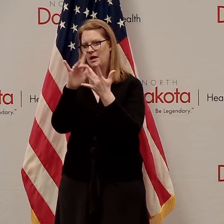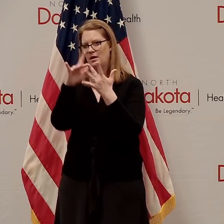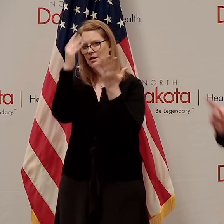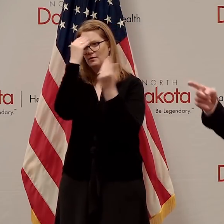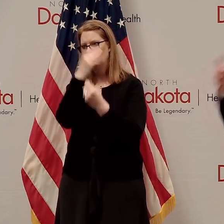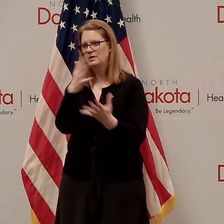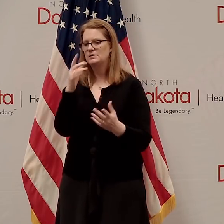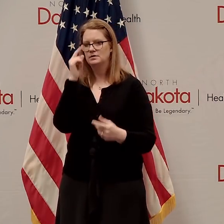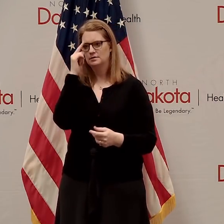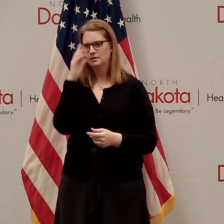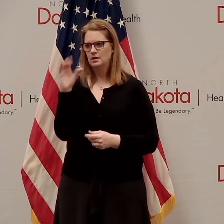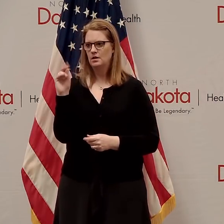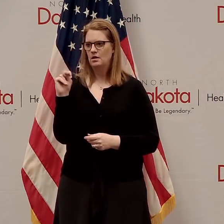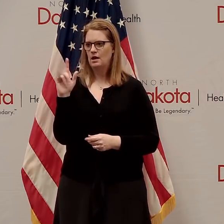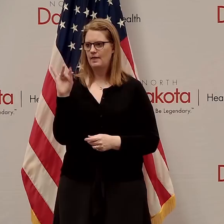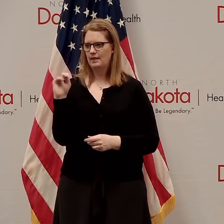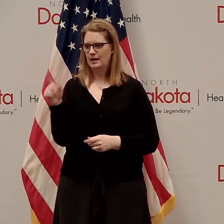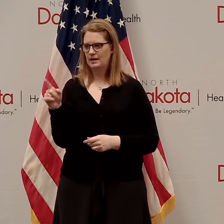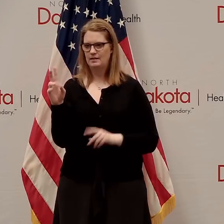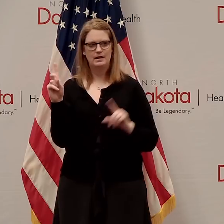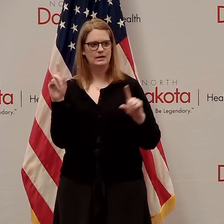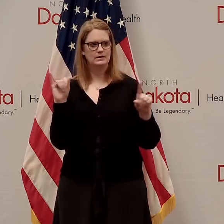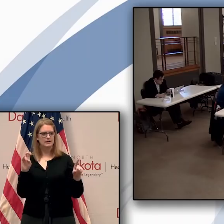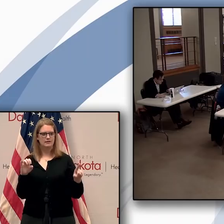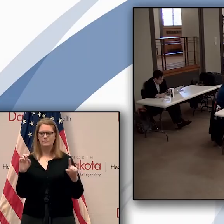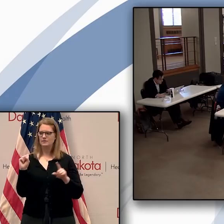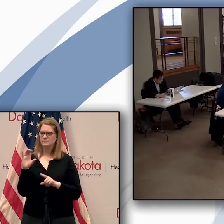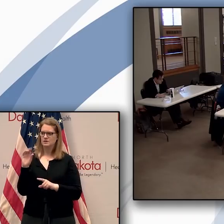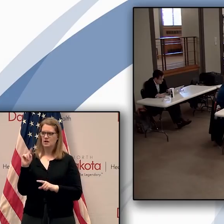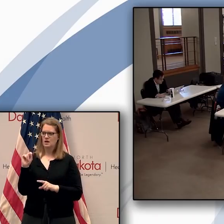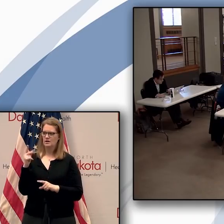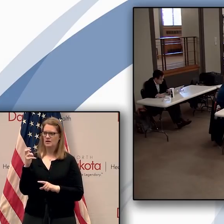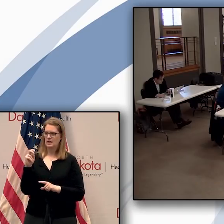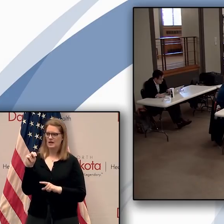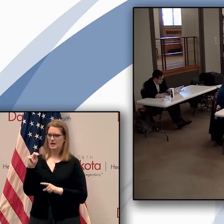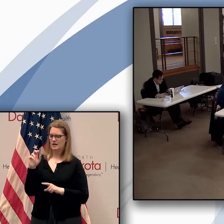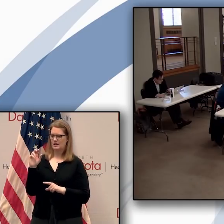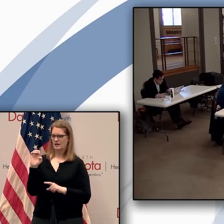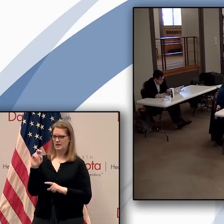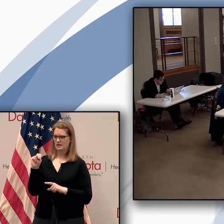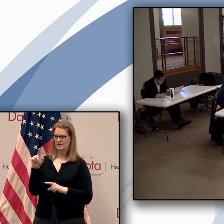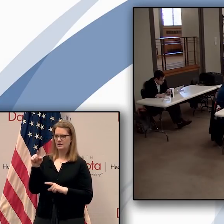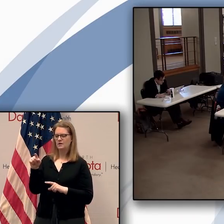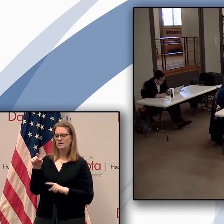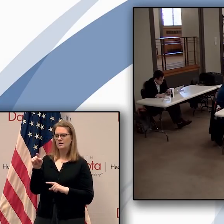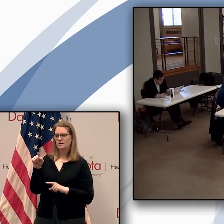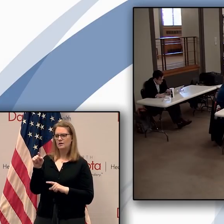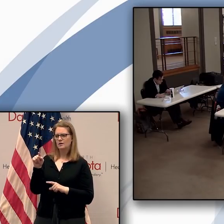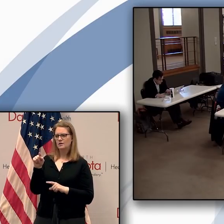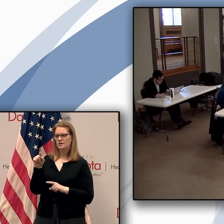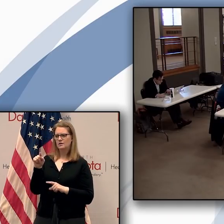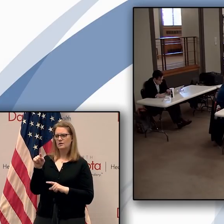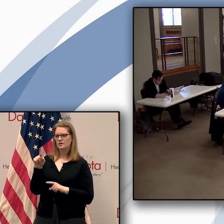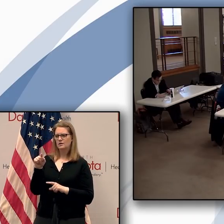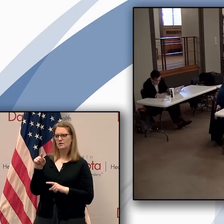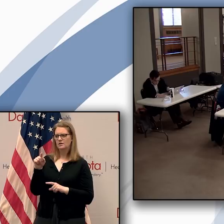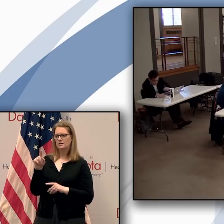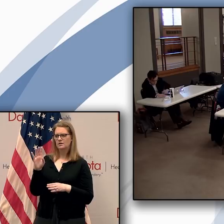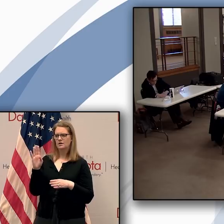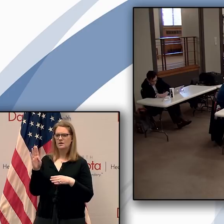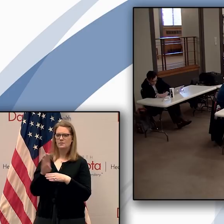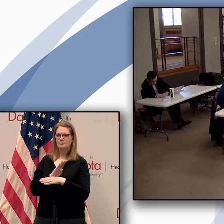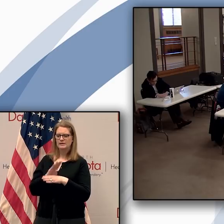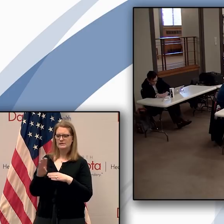Dave, we're going online and then Dave. Scott Hennon with WZFG KFYR Radio. You suggested businesses